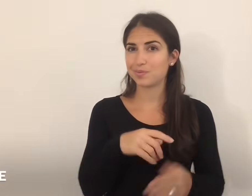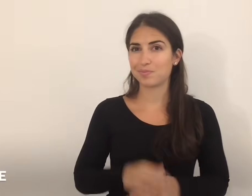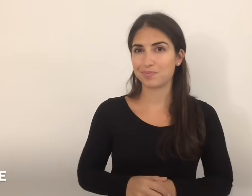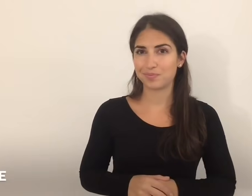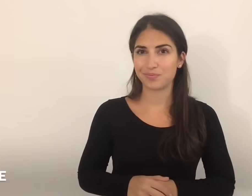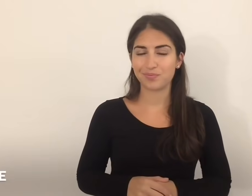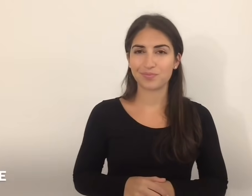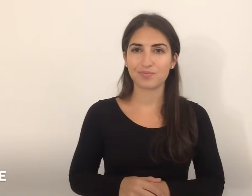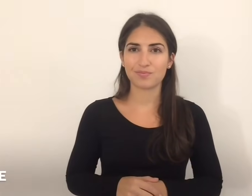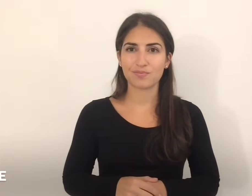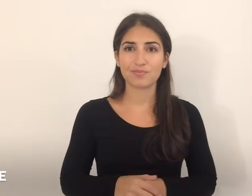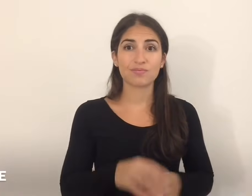Due.